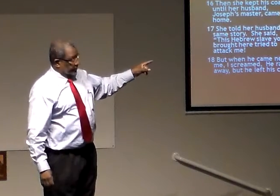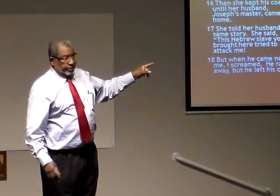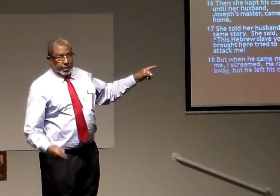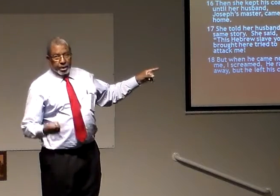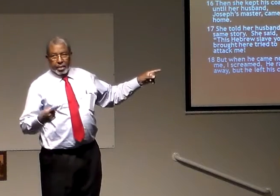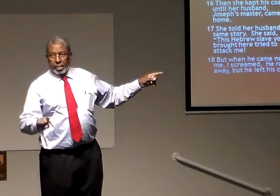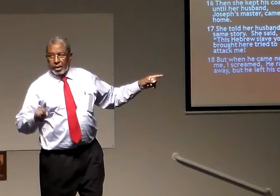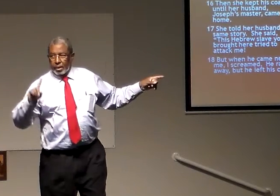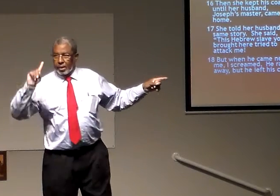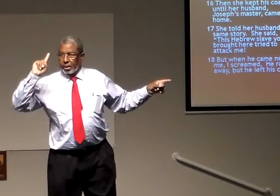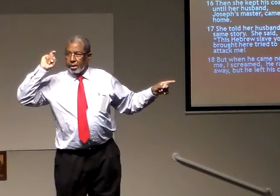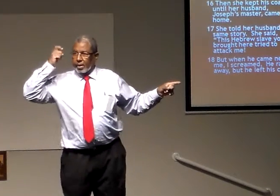here,